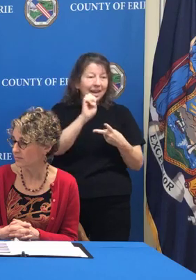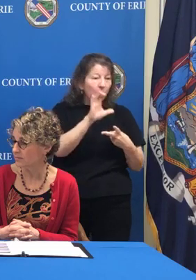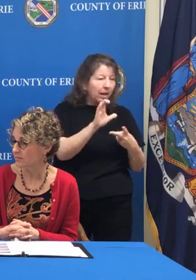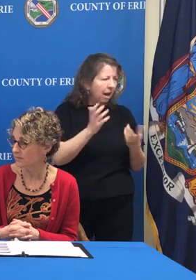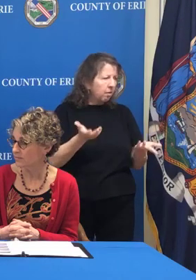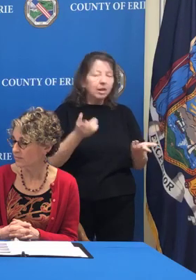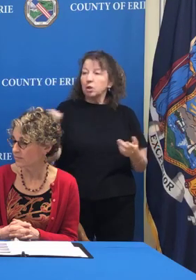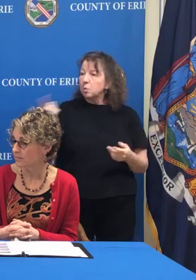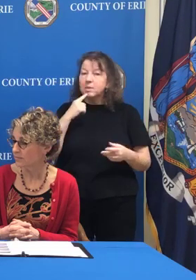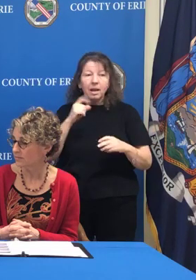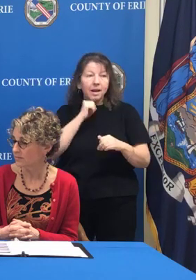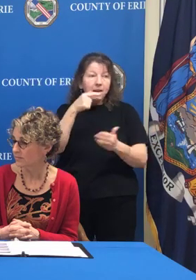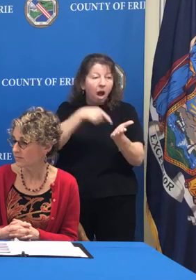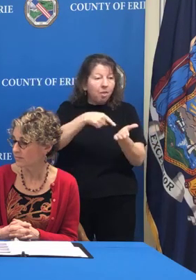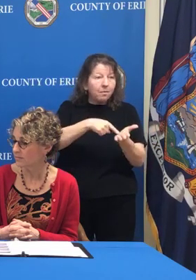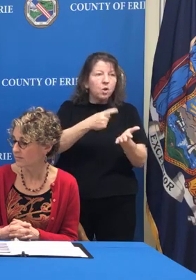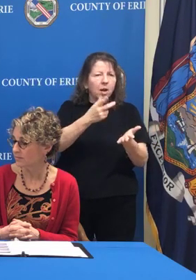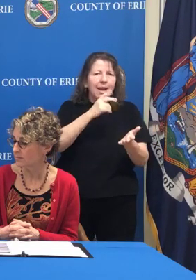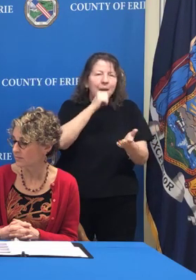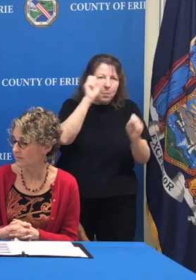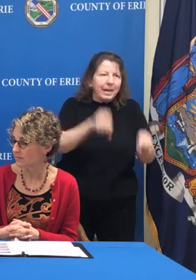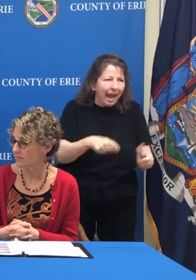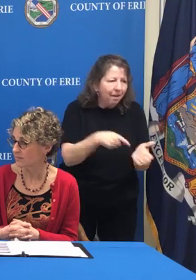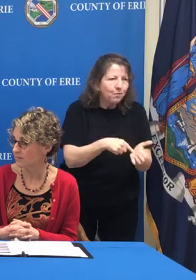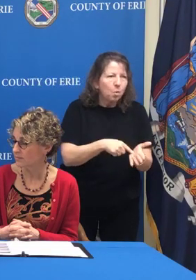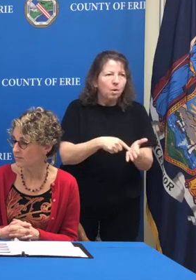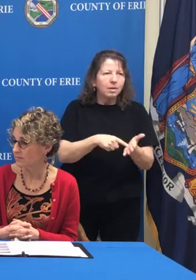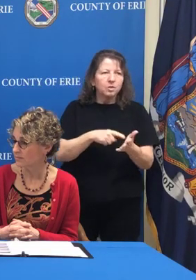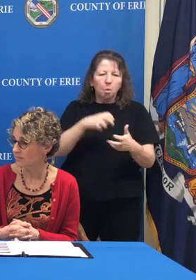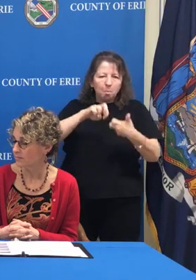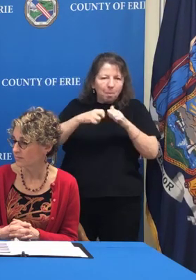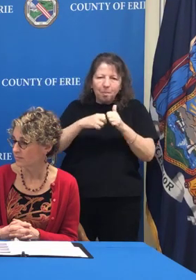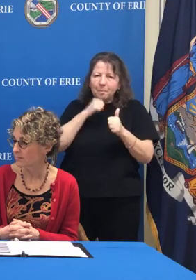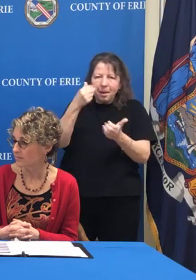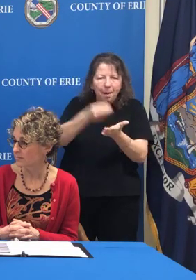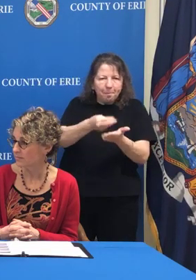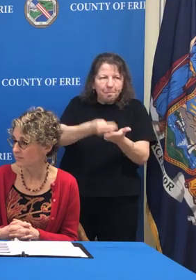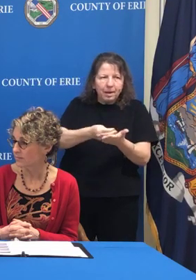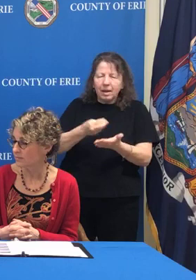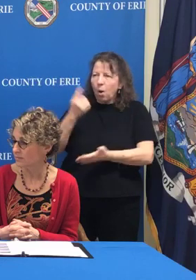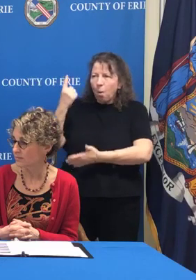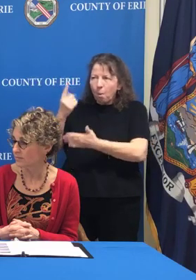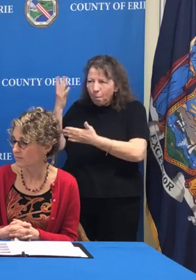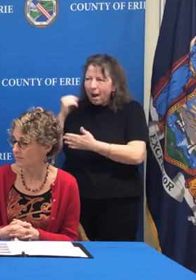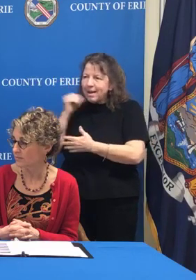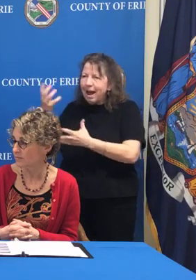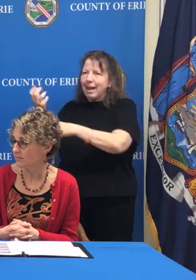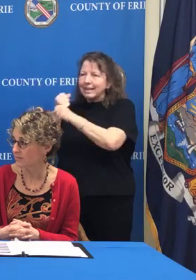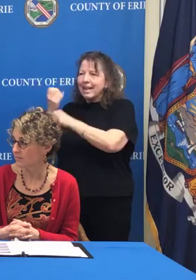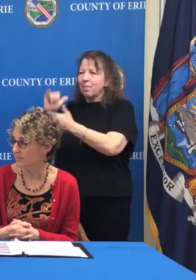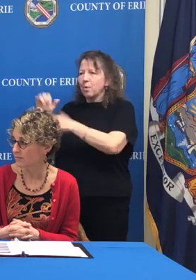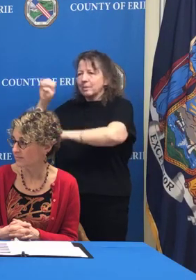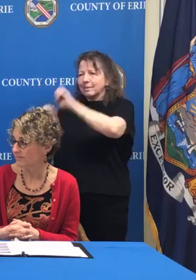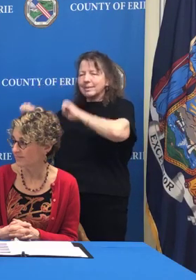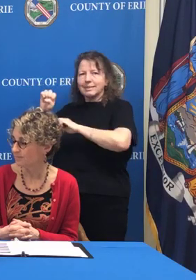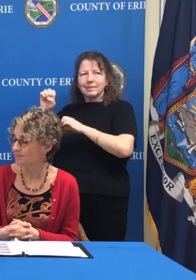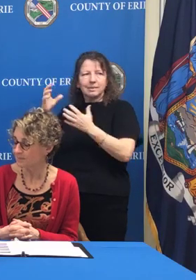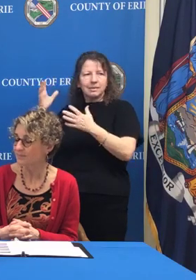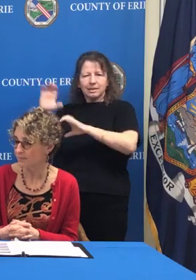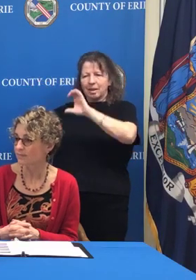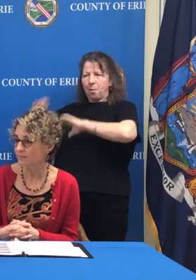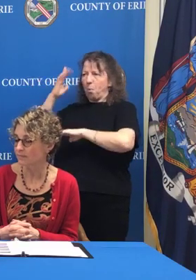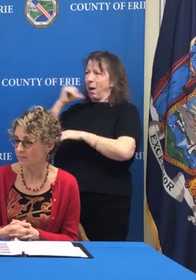power. What is the distribution process that is preventing Erie County from getting them? I'll do the second part, and I'll turn